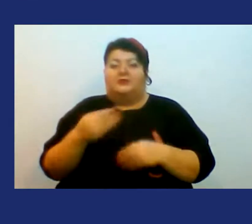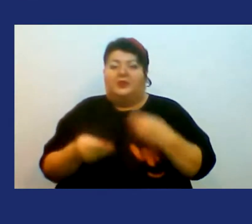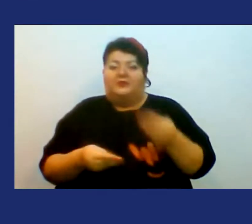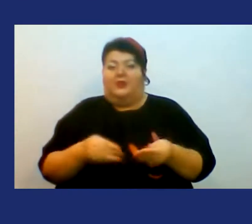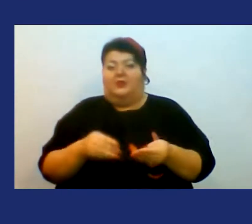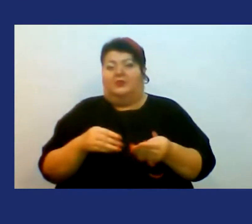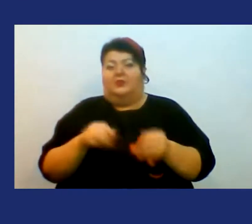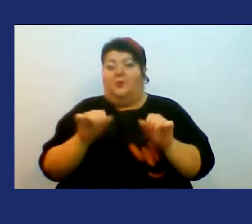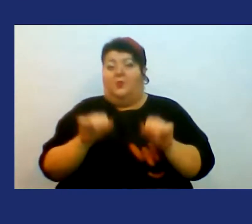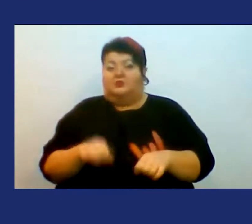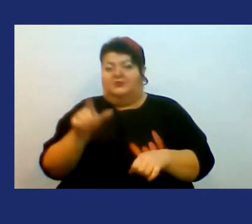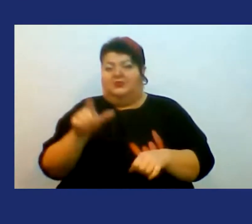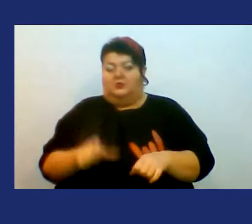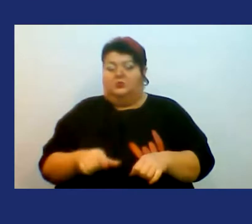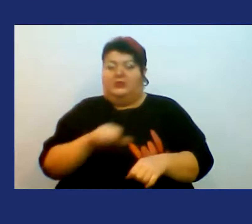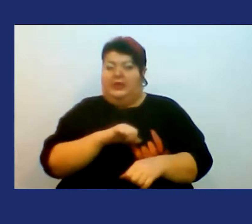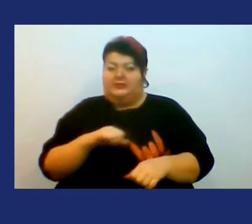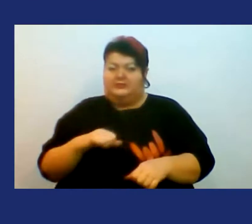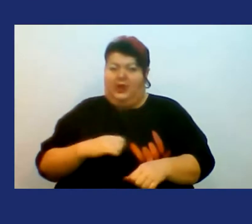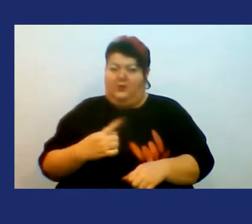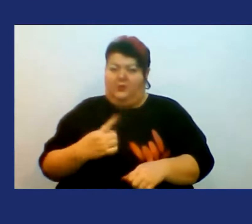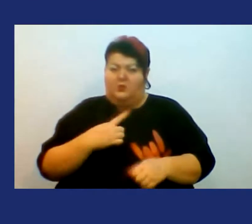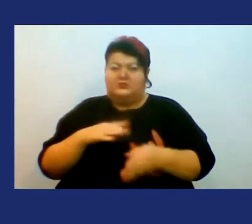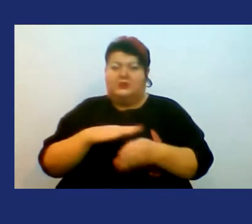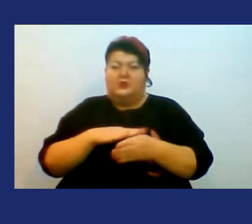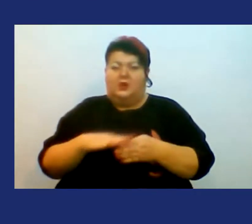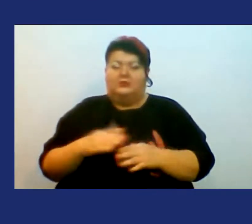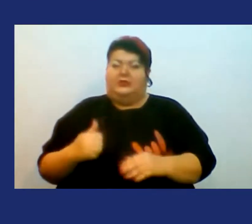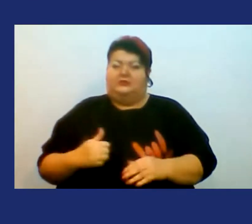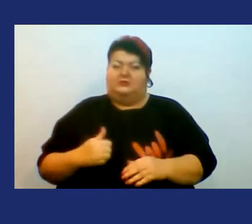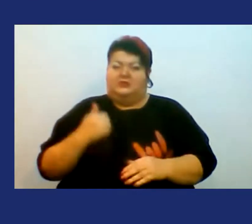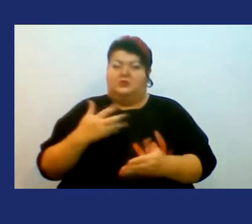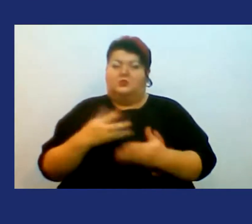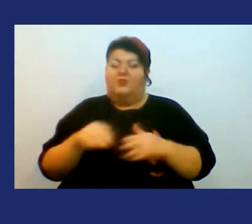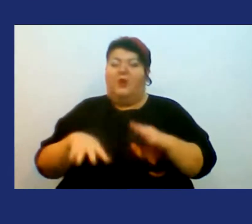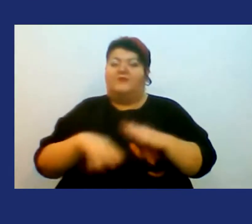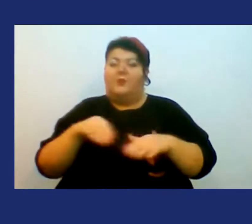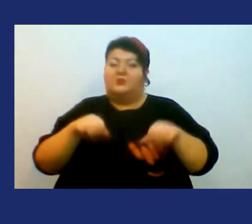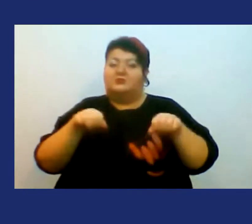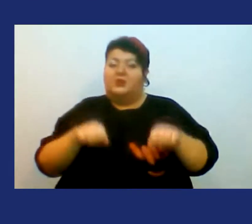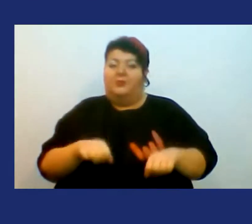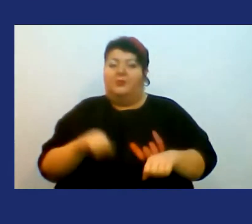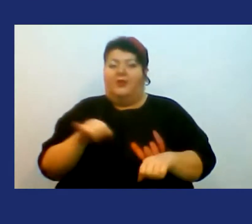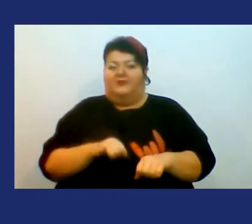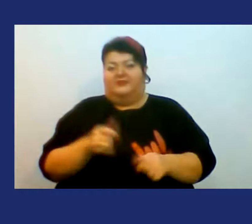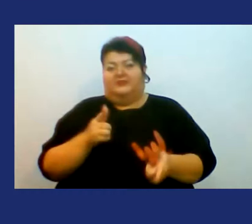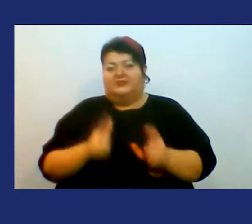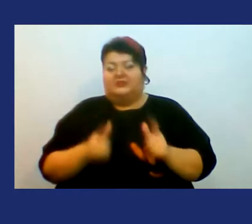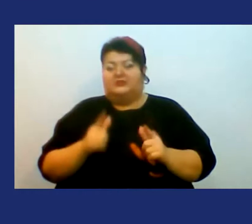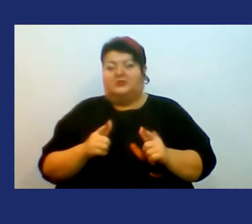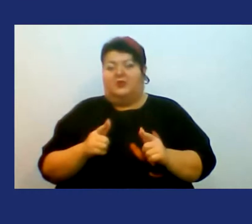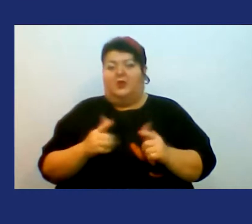or other persons, so that such hardware and software would allow a person to independently and with